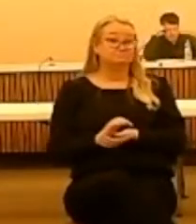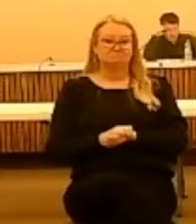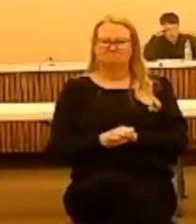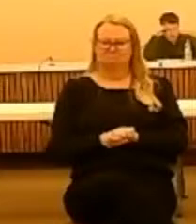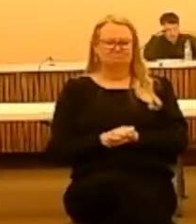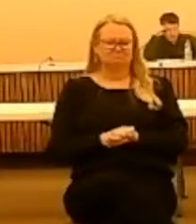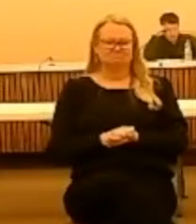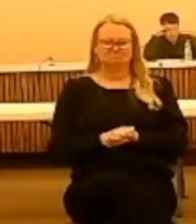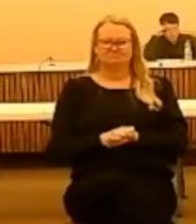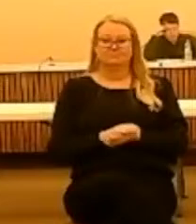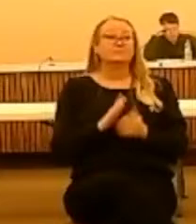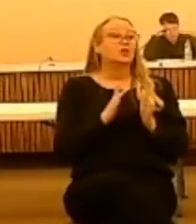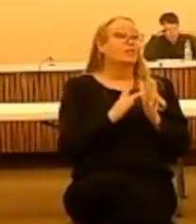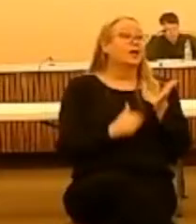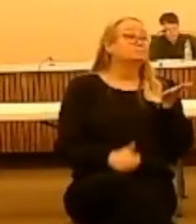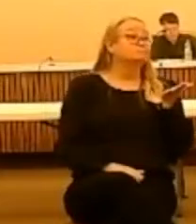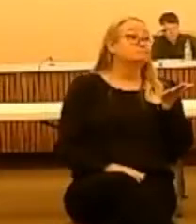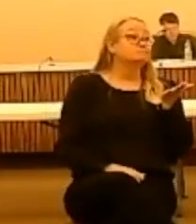Anything online?